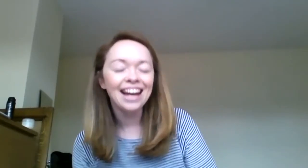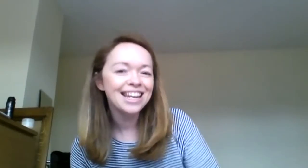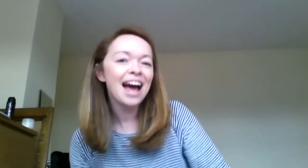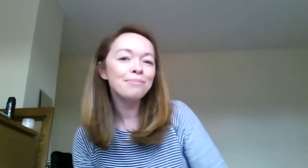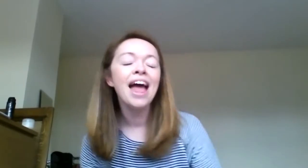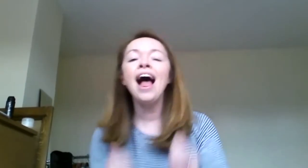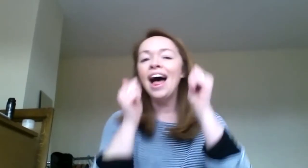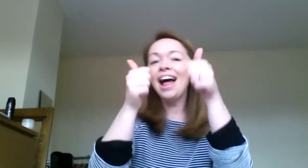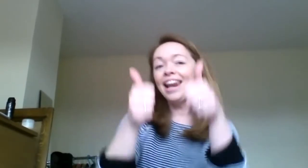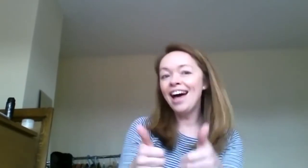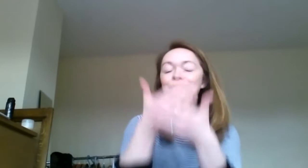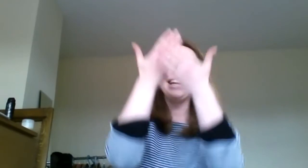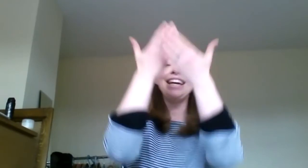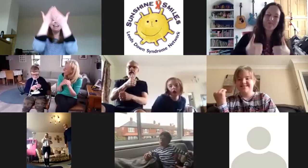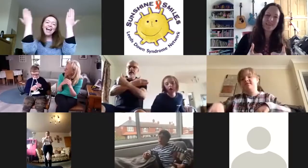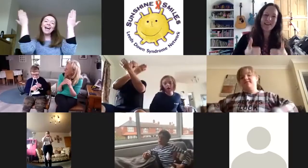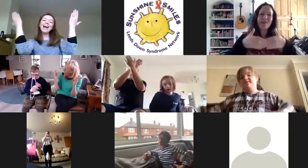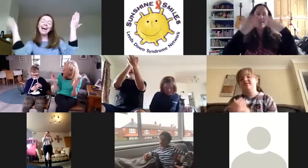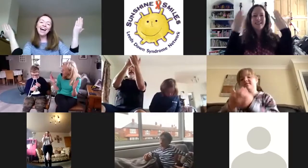day. Last time. A lovely